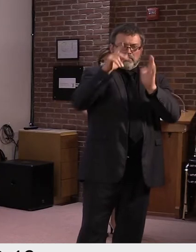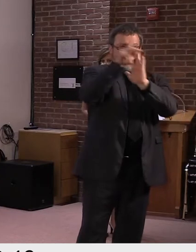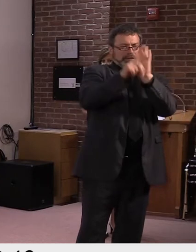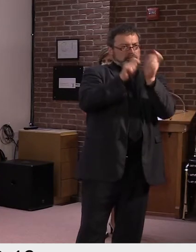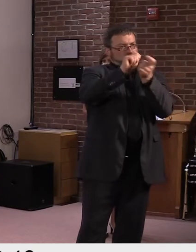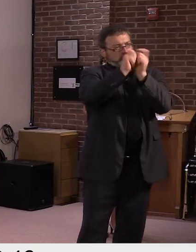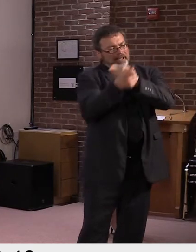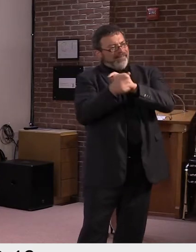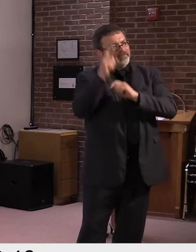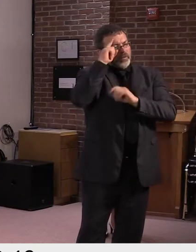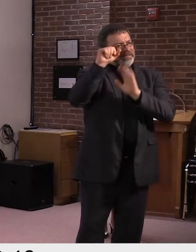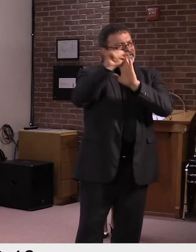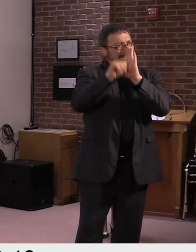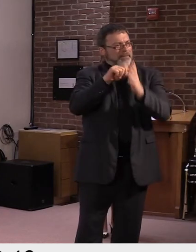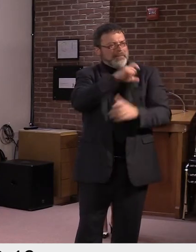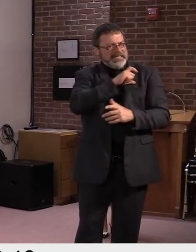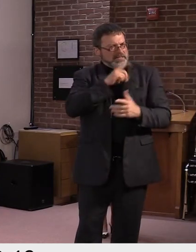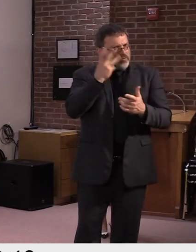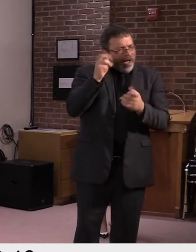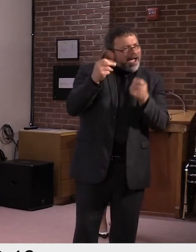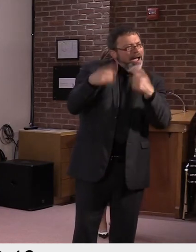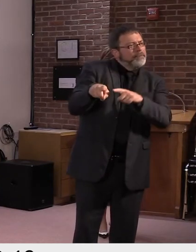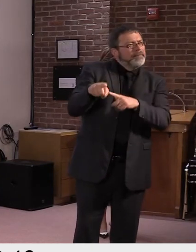Thanks for the question, Mike. I wouldn't see this